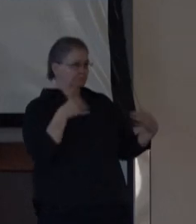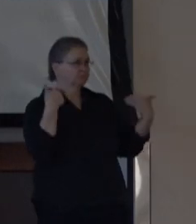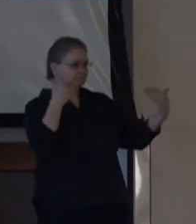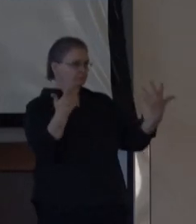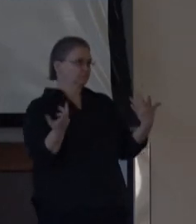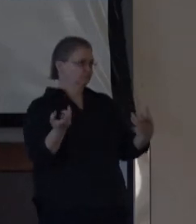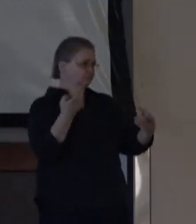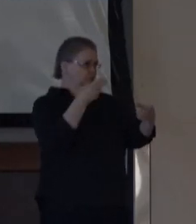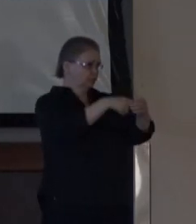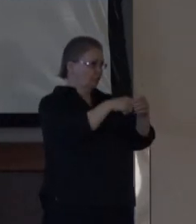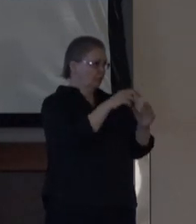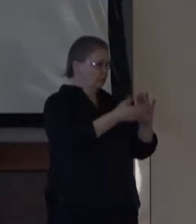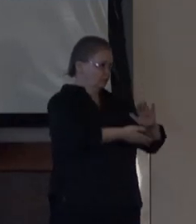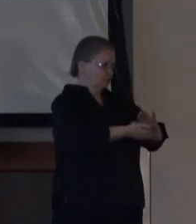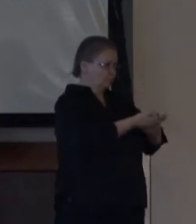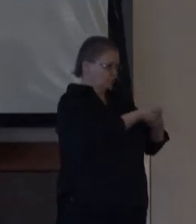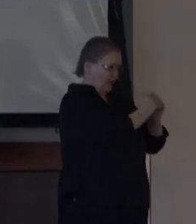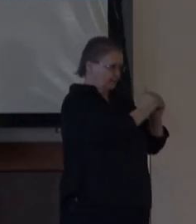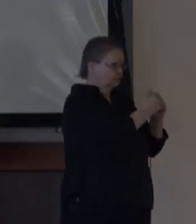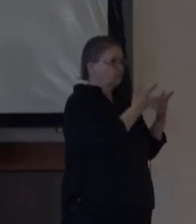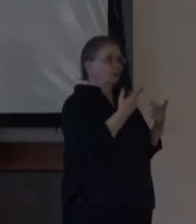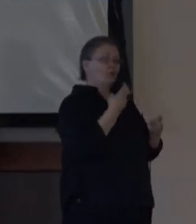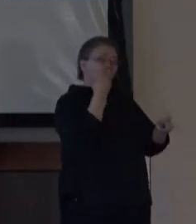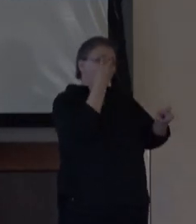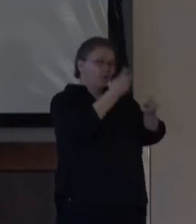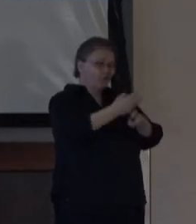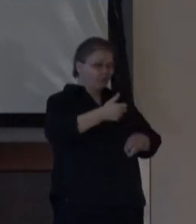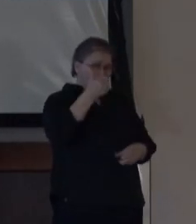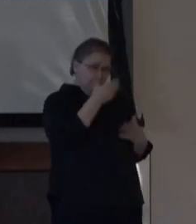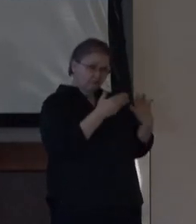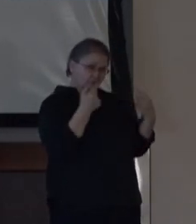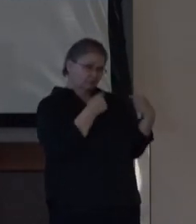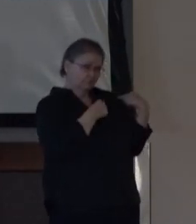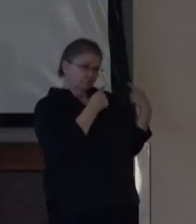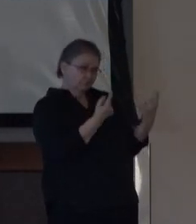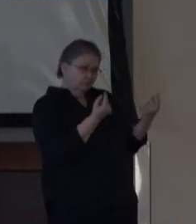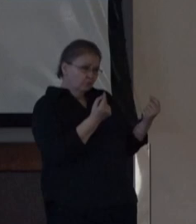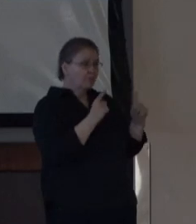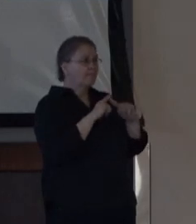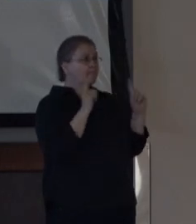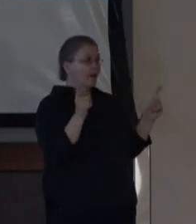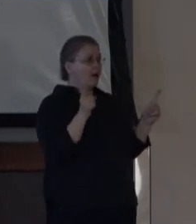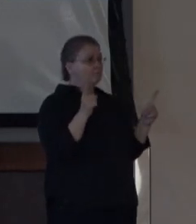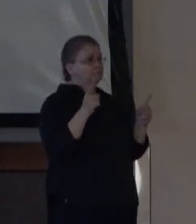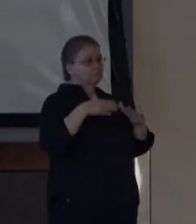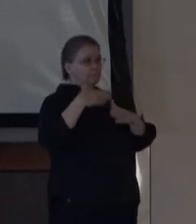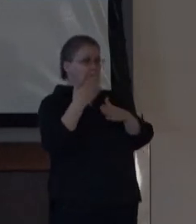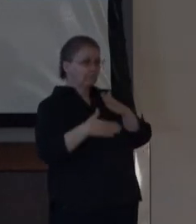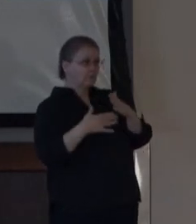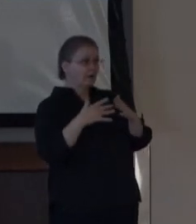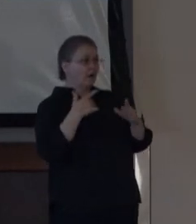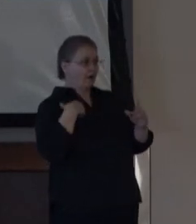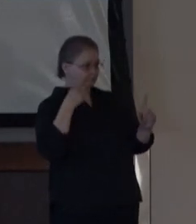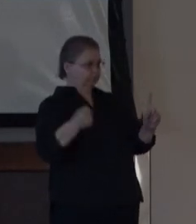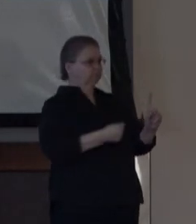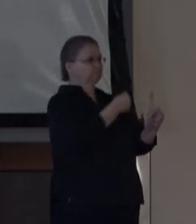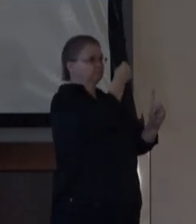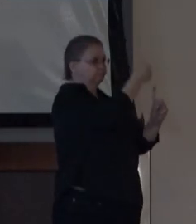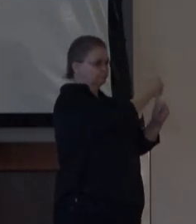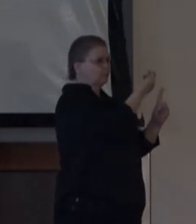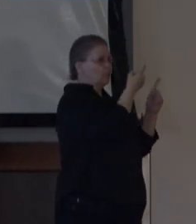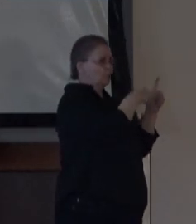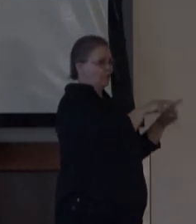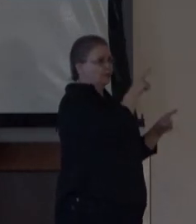race. It was one of the hardest things that I've ever done, but I ended up getting appointed to the legislature when